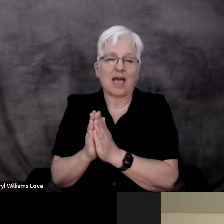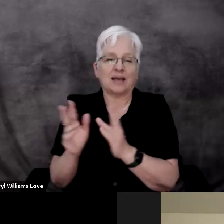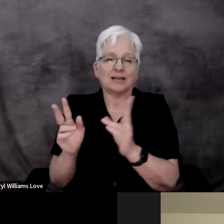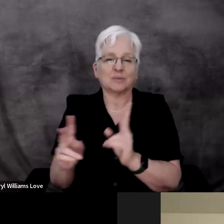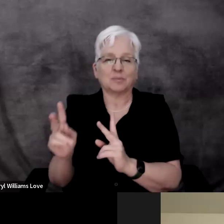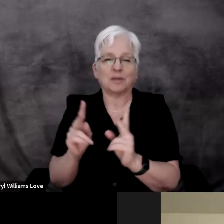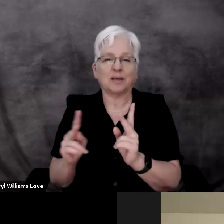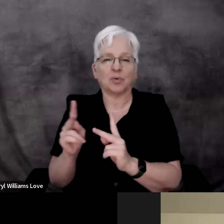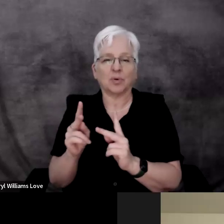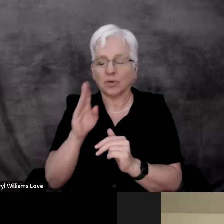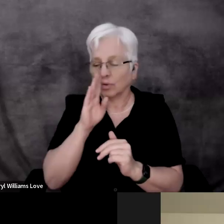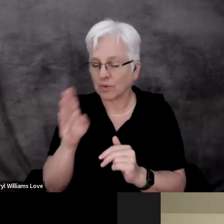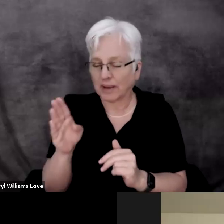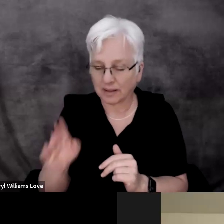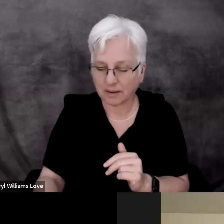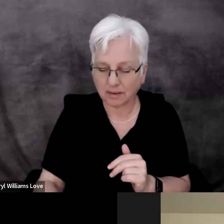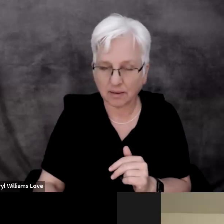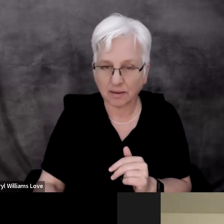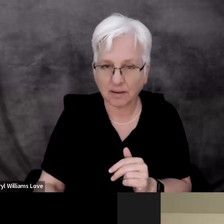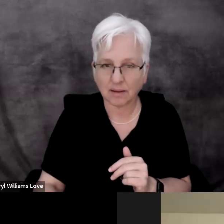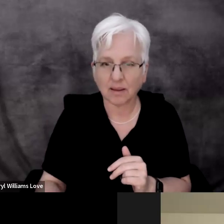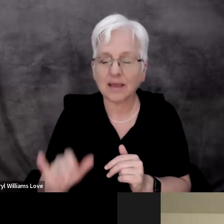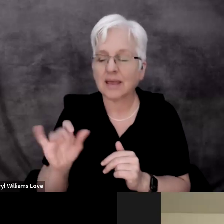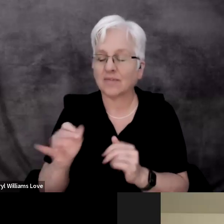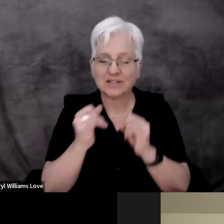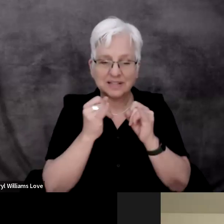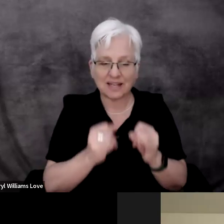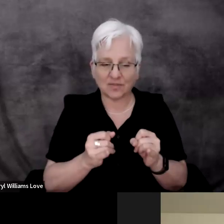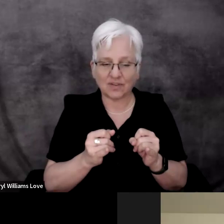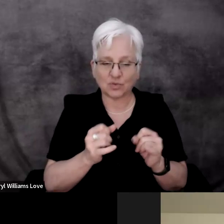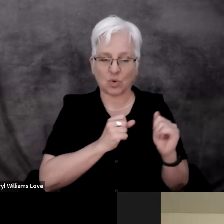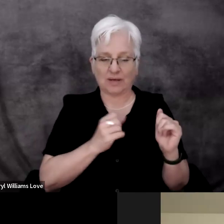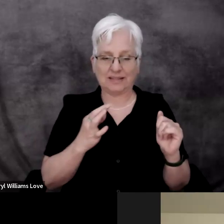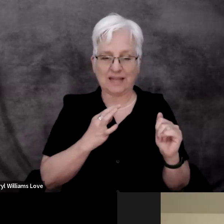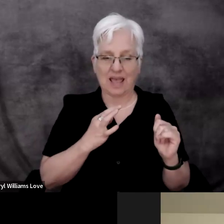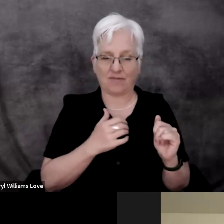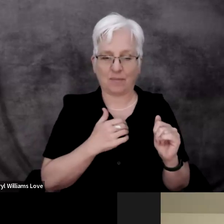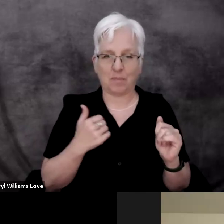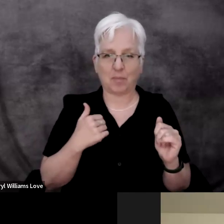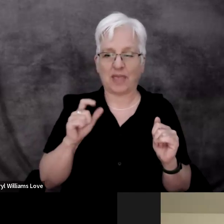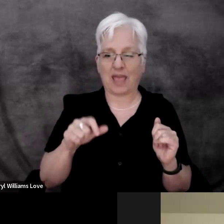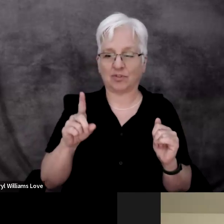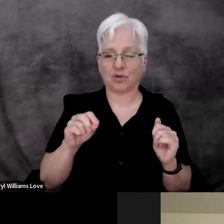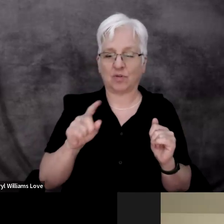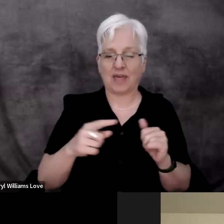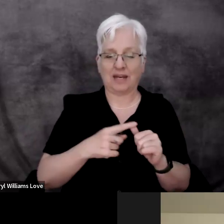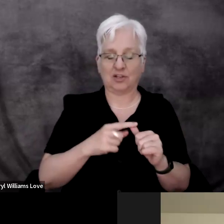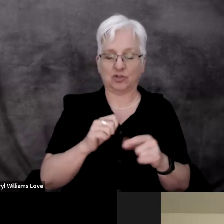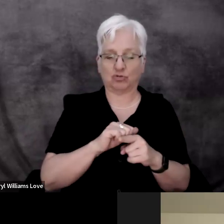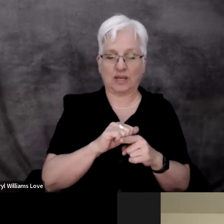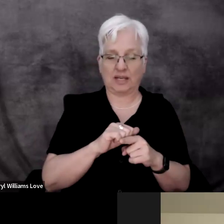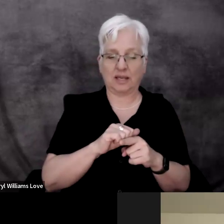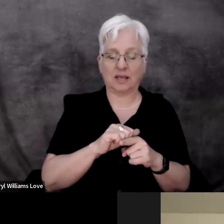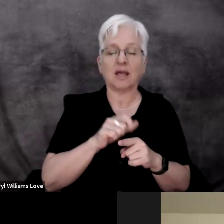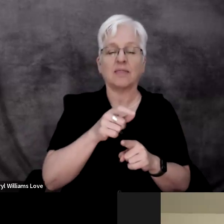initial screening. And if it's an individual or a staff member calling, they have to do that initial screening. They then get transferred to